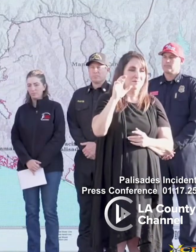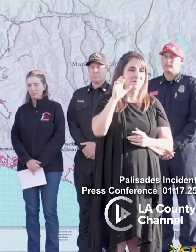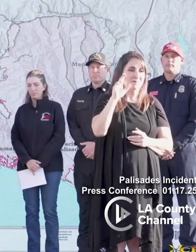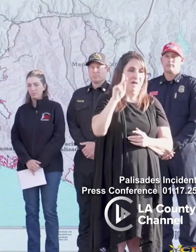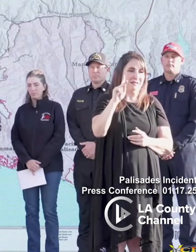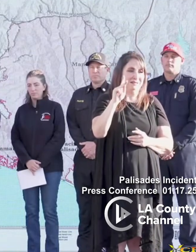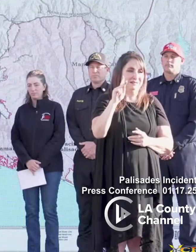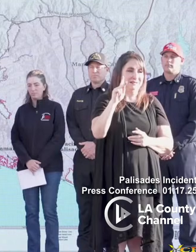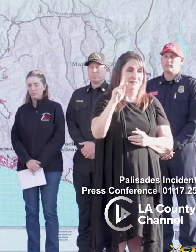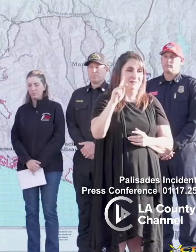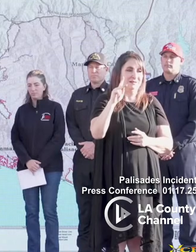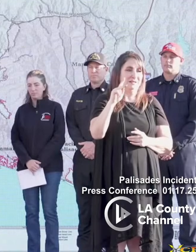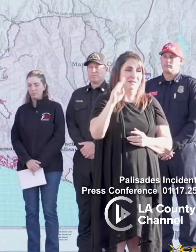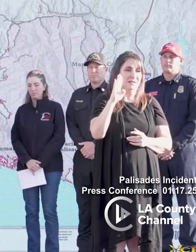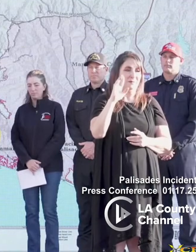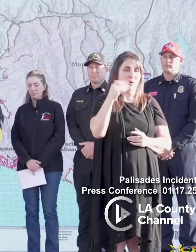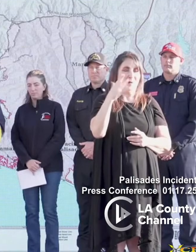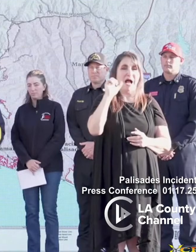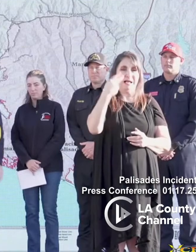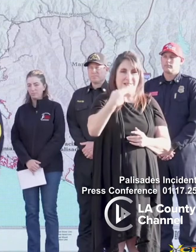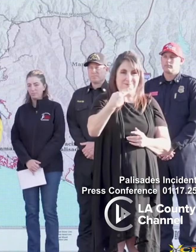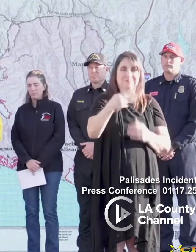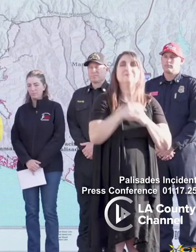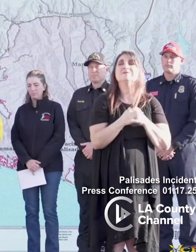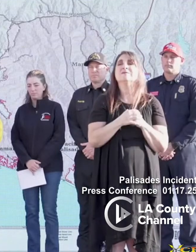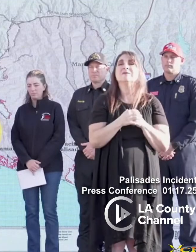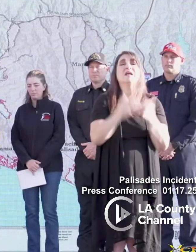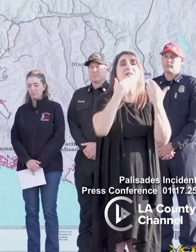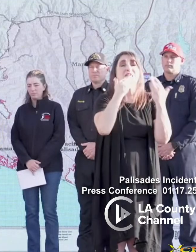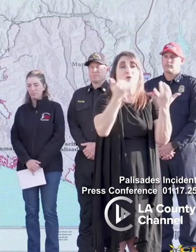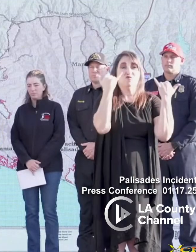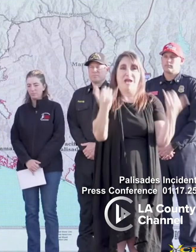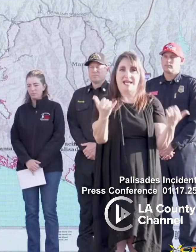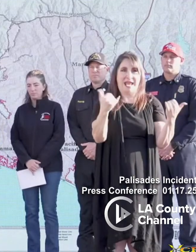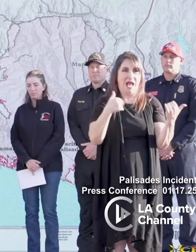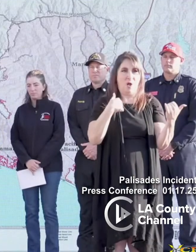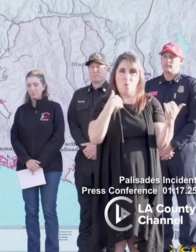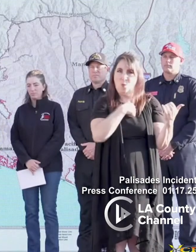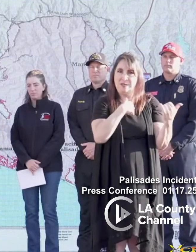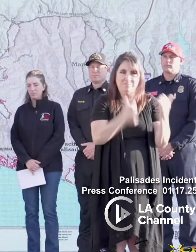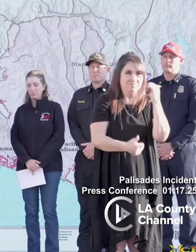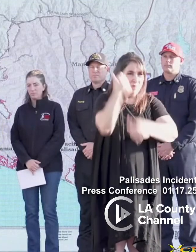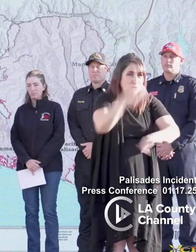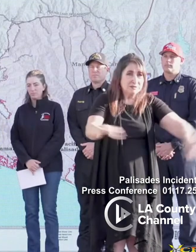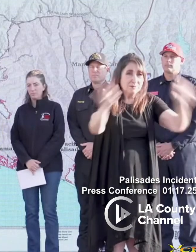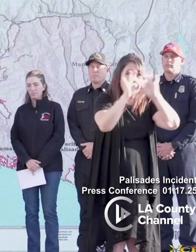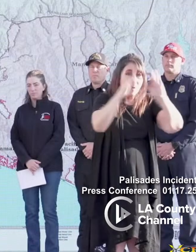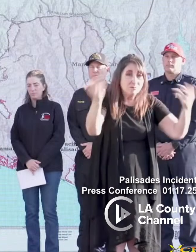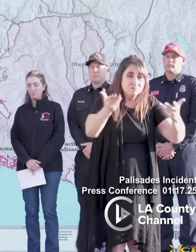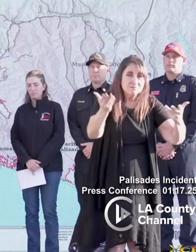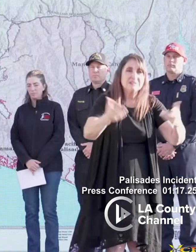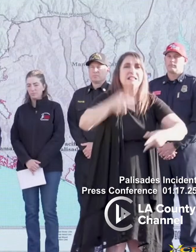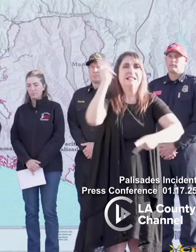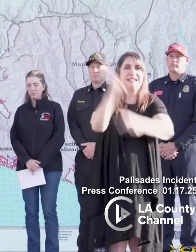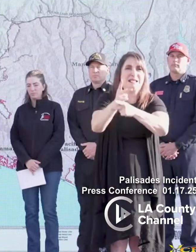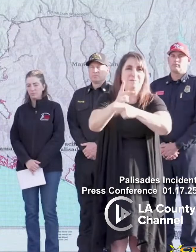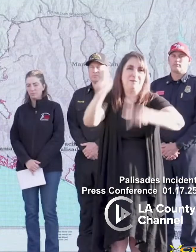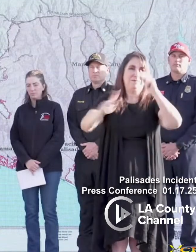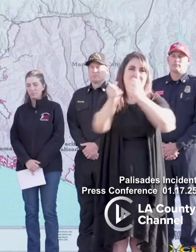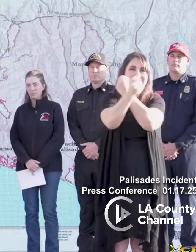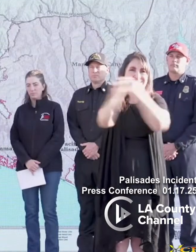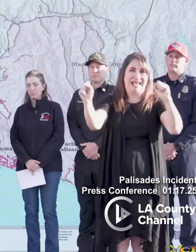Thank you very much. Our focus in this moment is keeping people safe while we